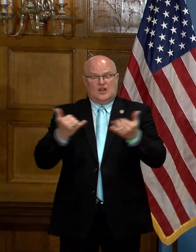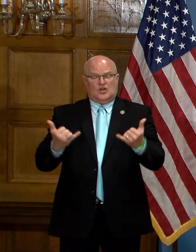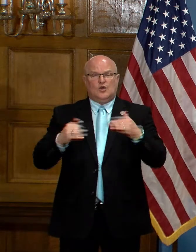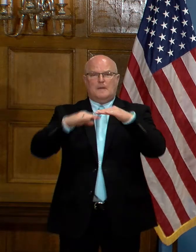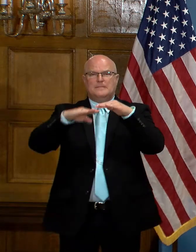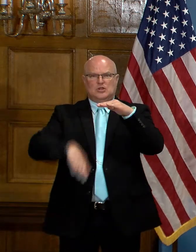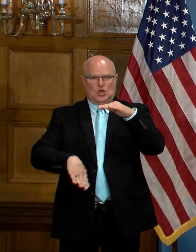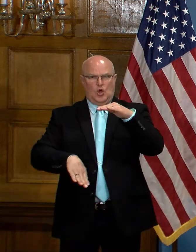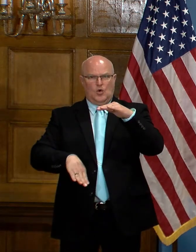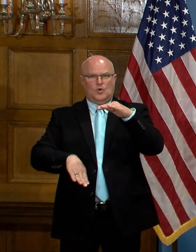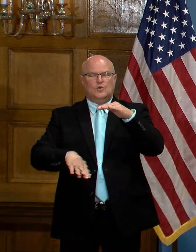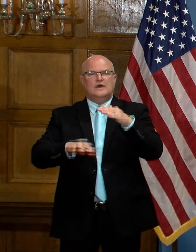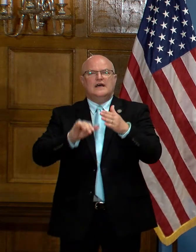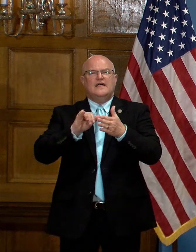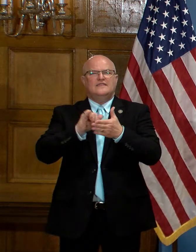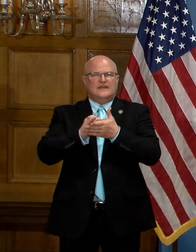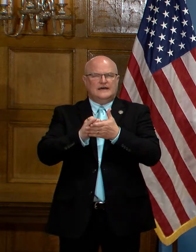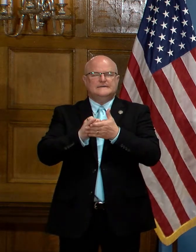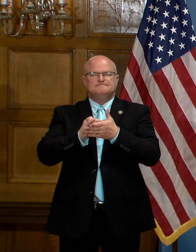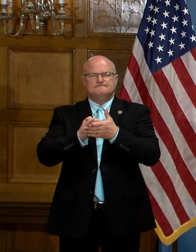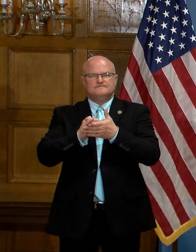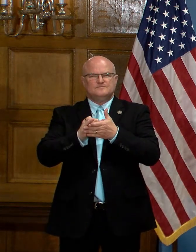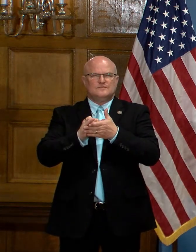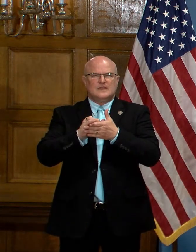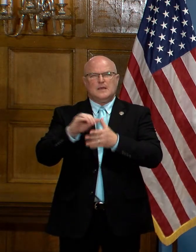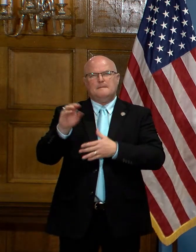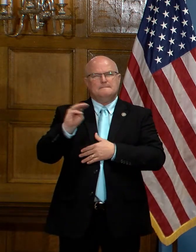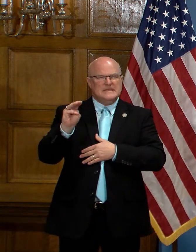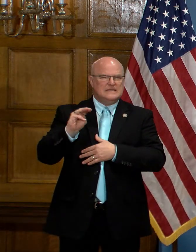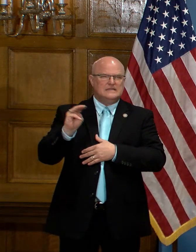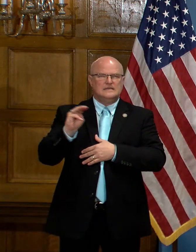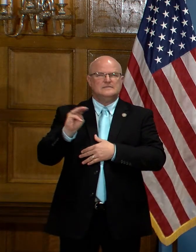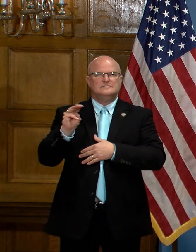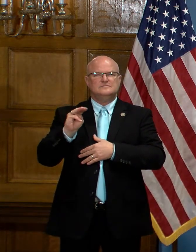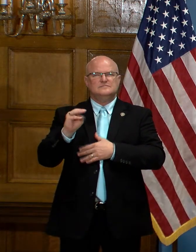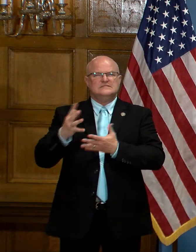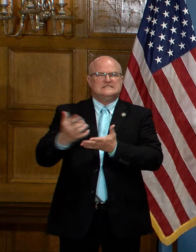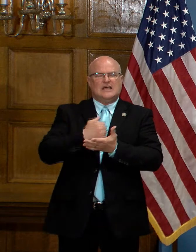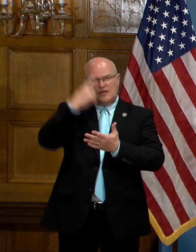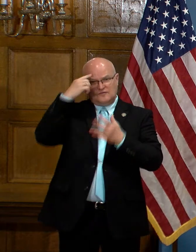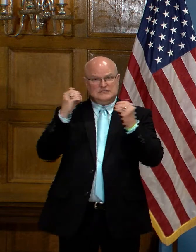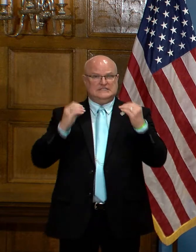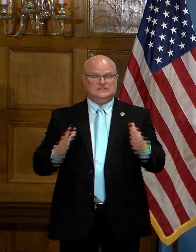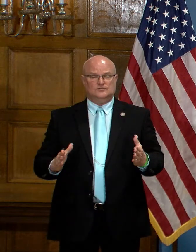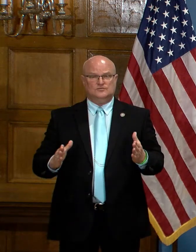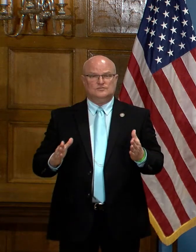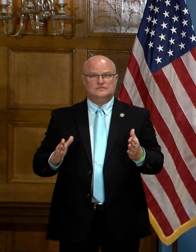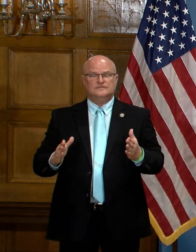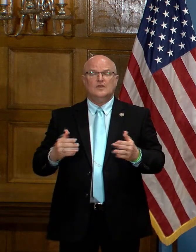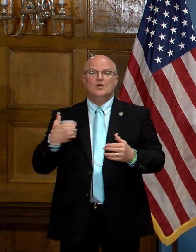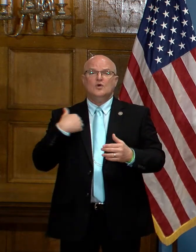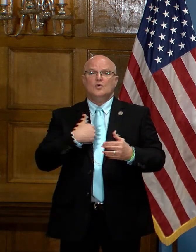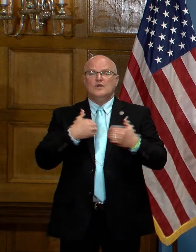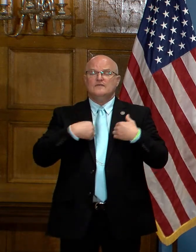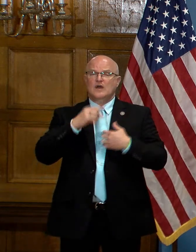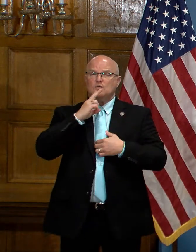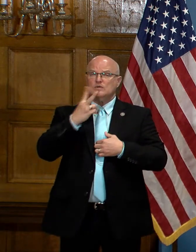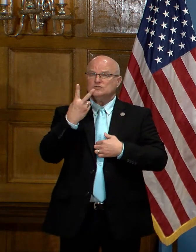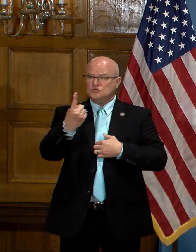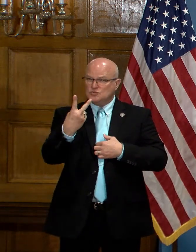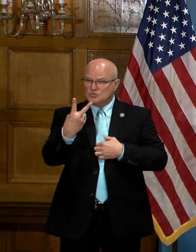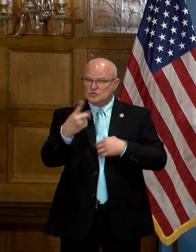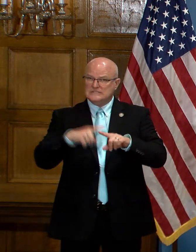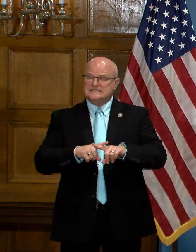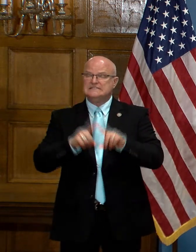currently below the medium salary for teachers. We've had really 2